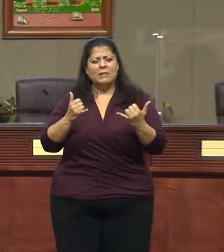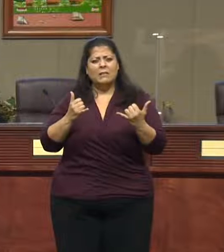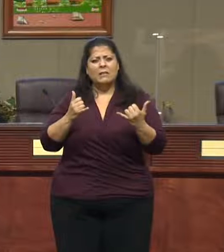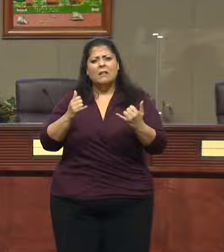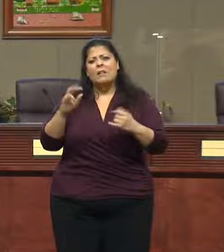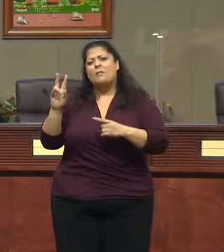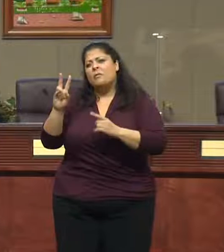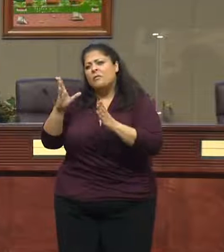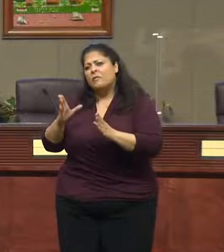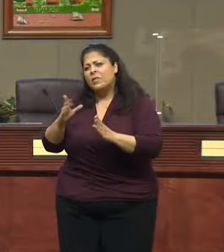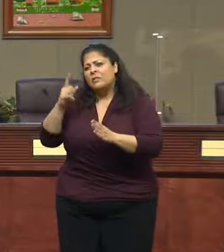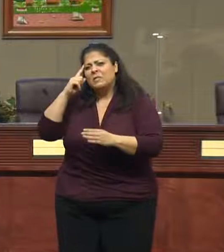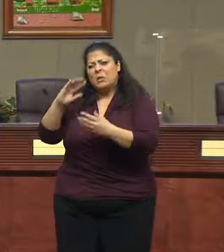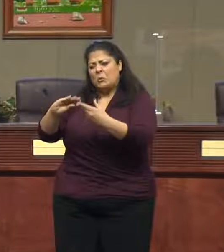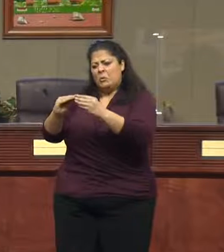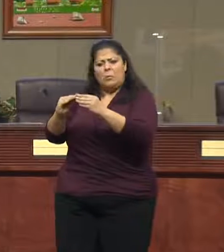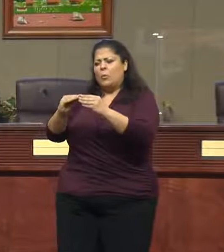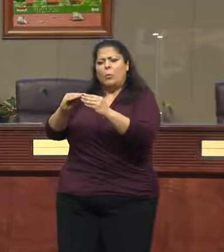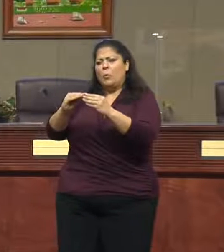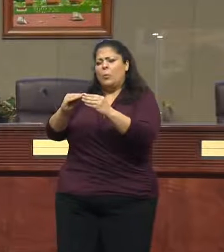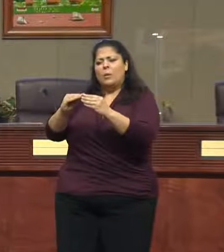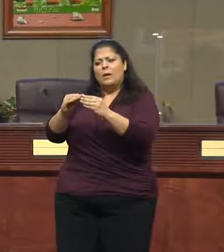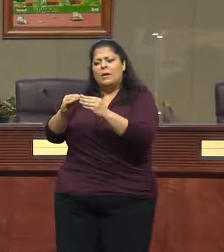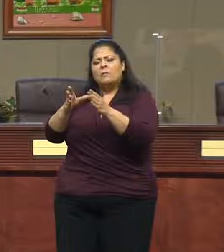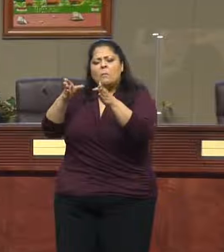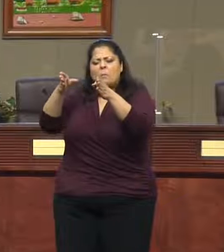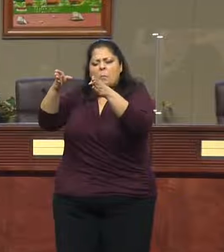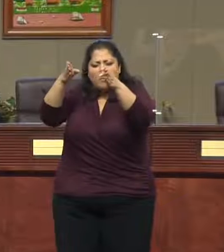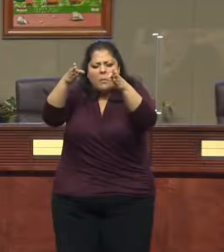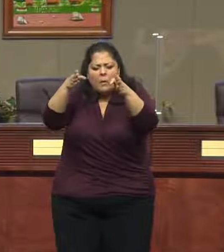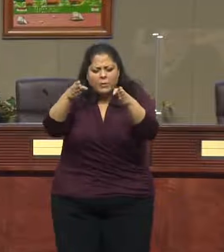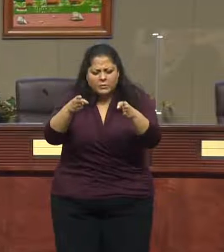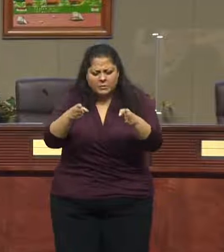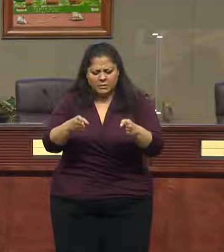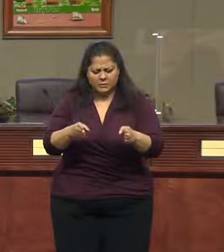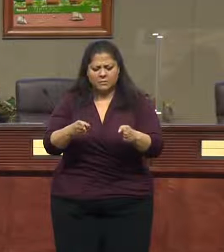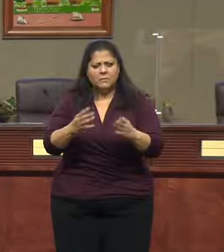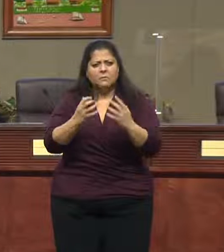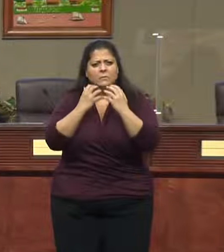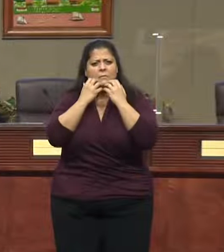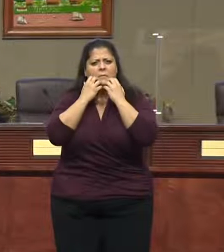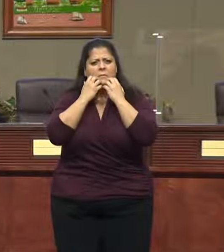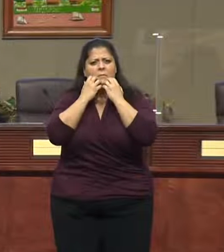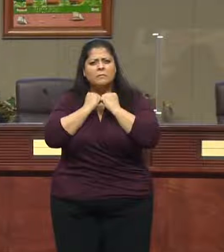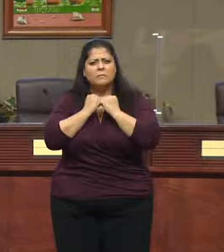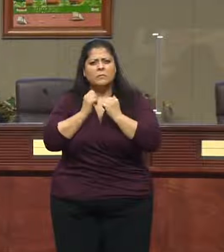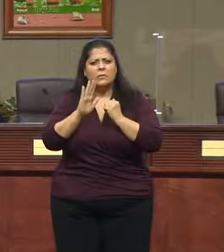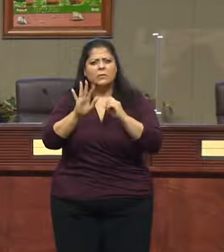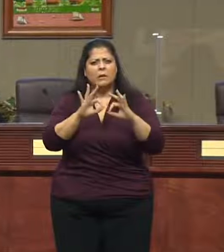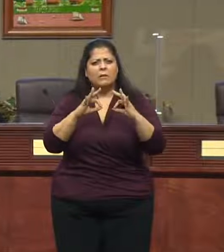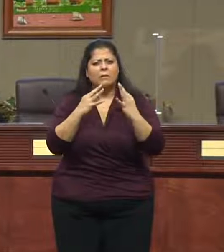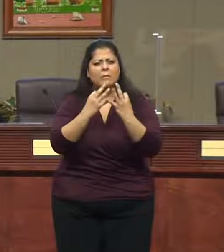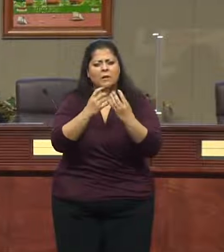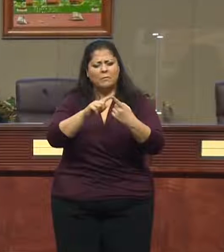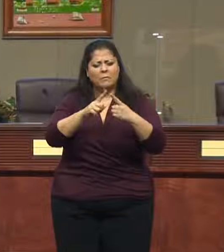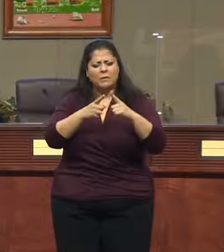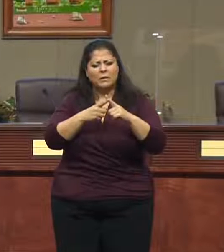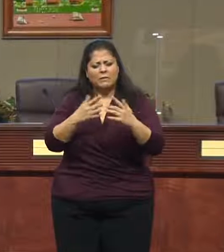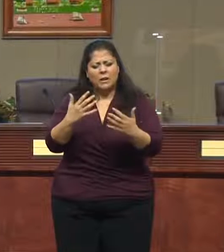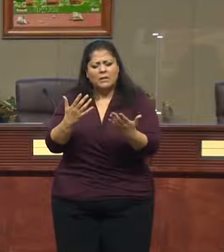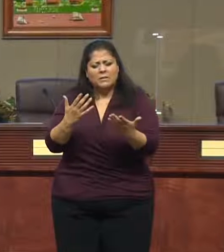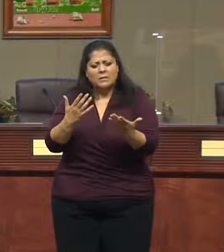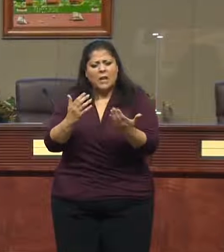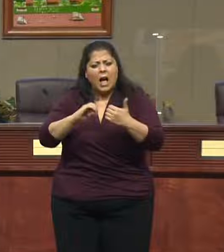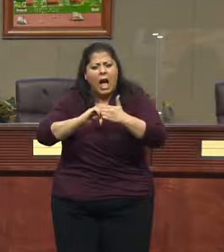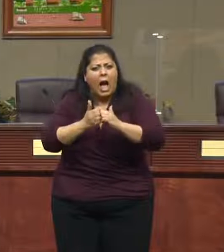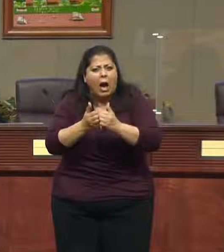who left family and friends behind. We can honor them by continuing our pandemic precautions to keep those around us and others safe and